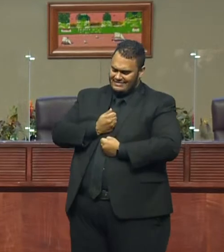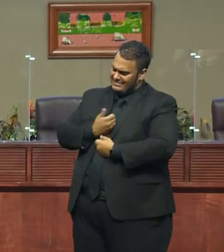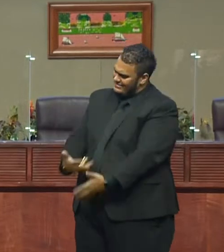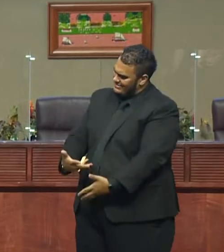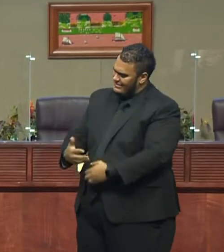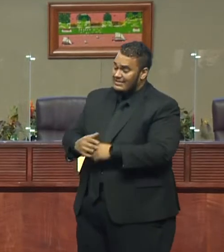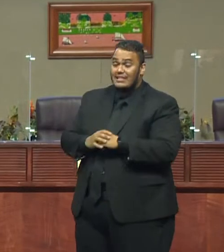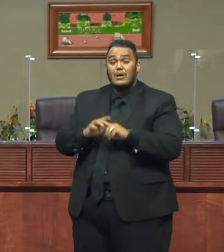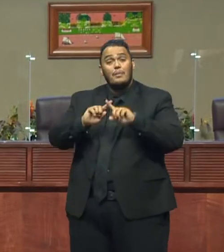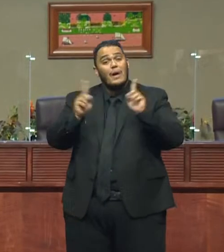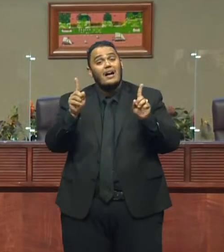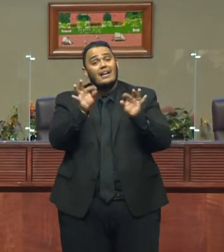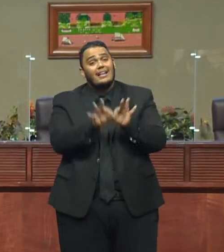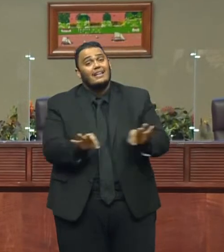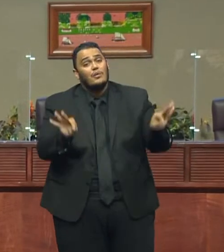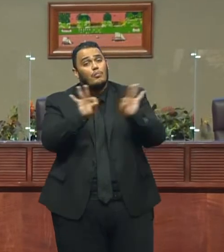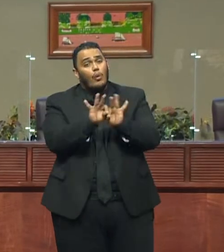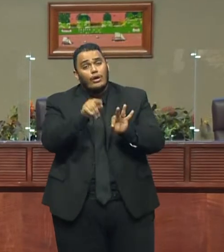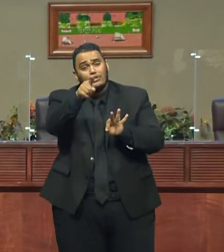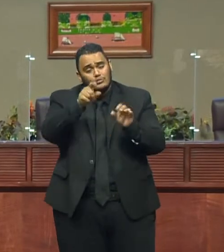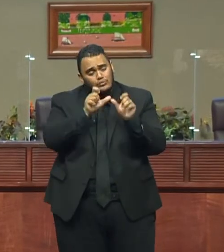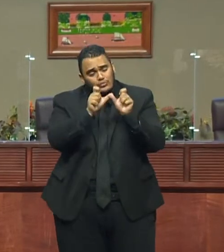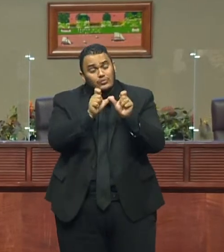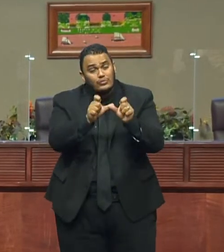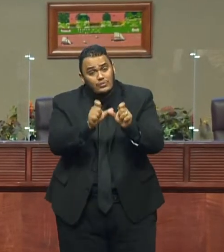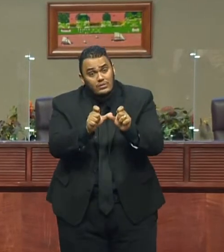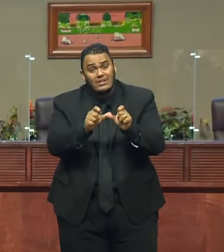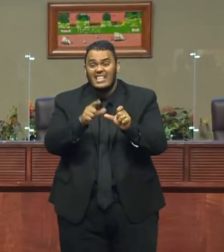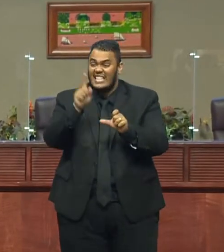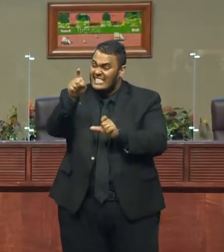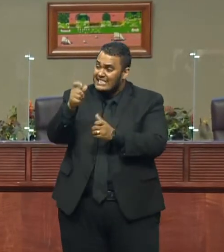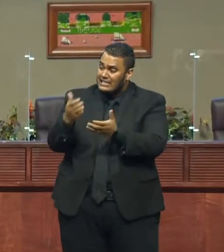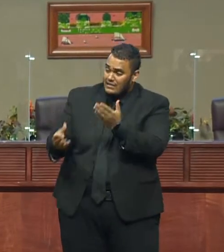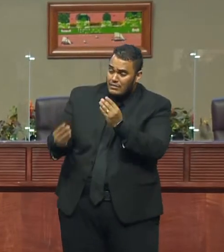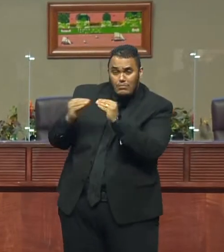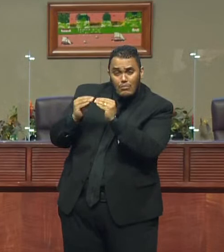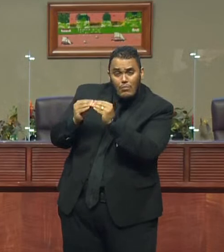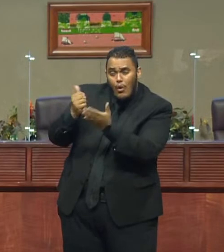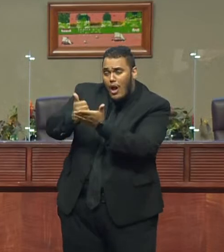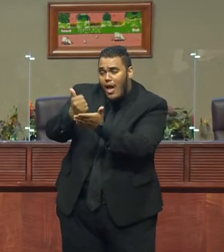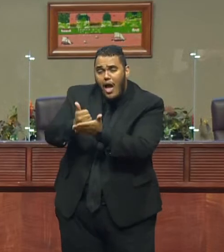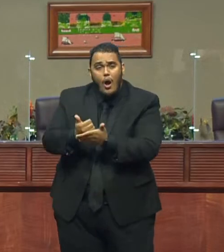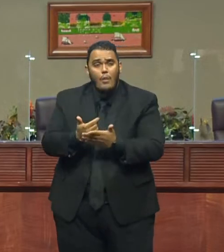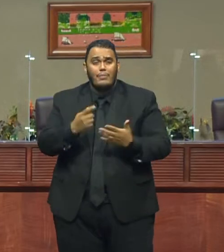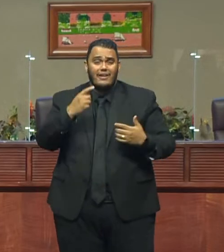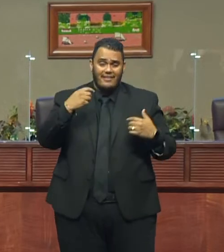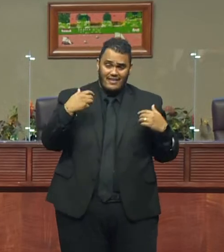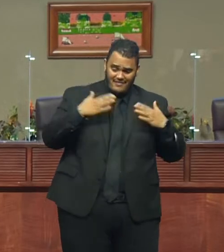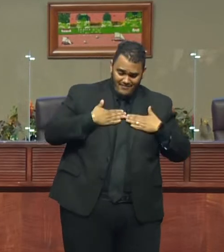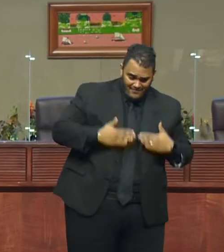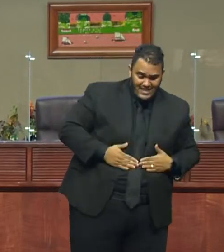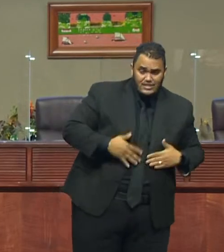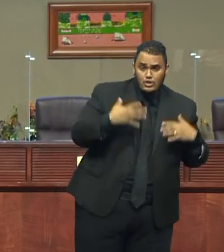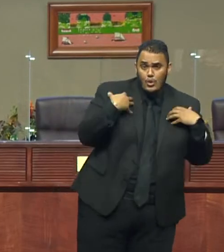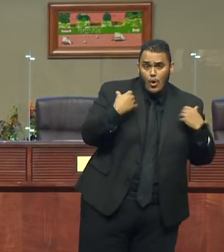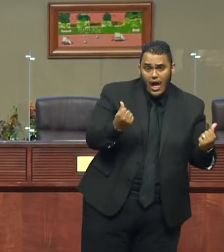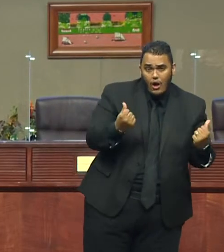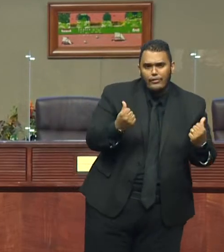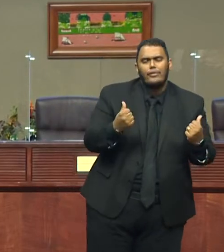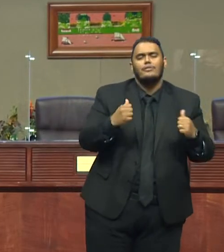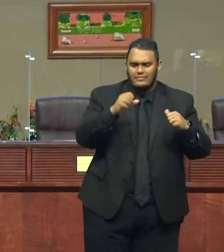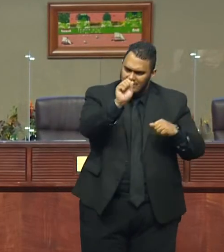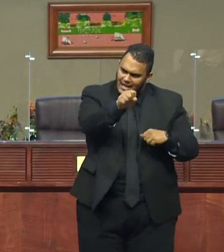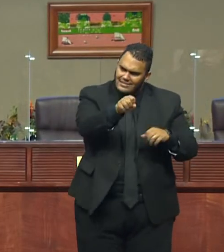we need extra help now, don't be afraid to ask for it. It's important right now, in addition to our physical health, that we take care of our mental